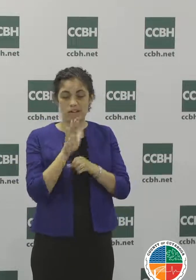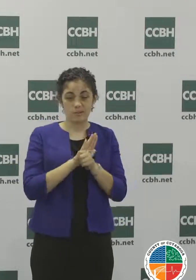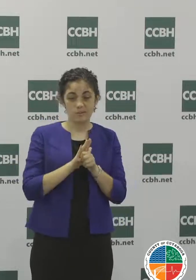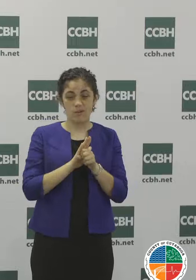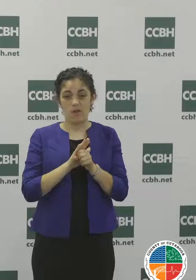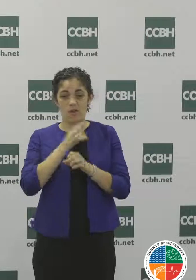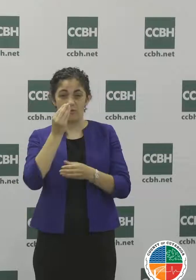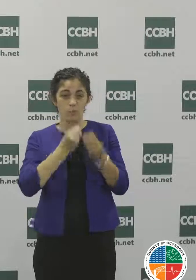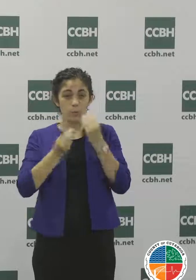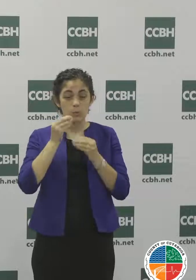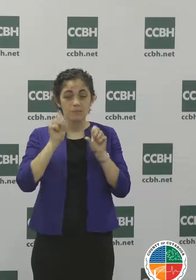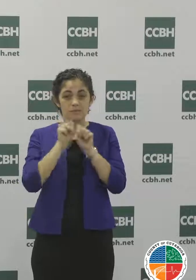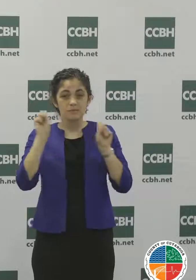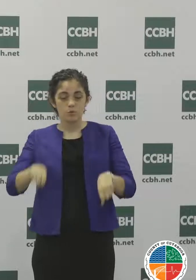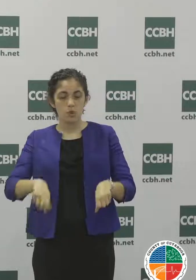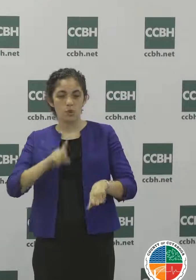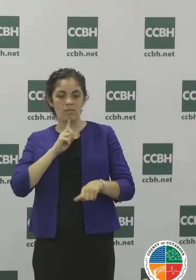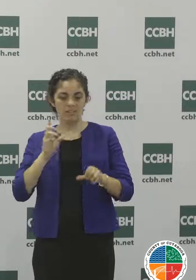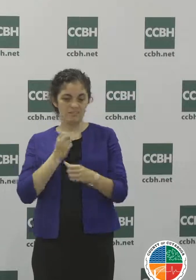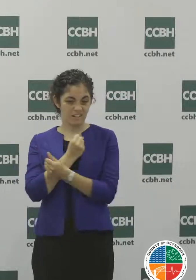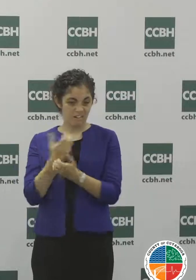system, it's basically pervasive.